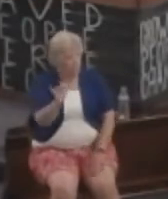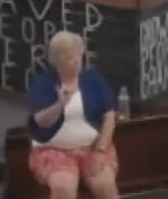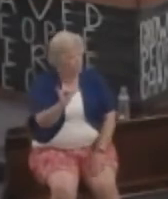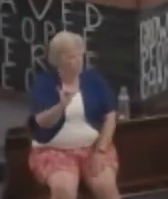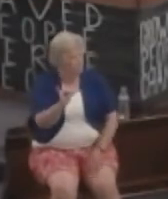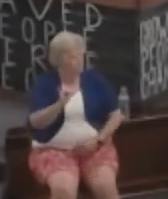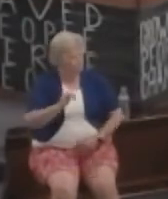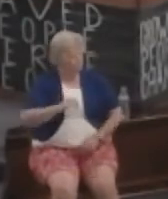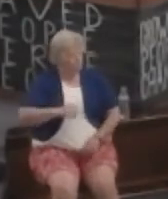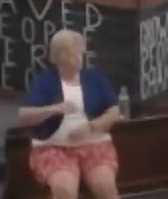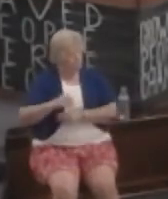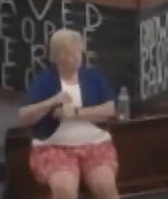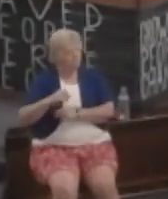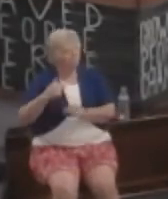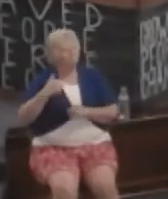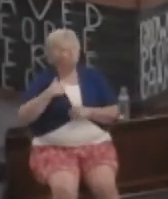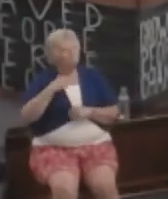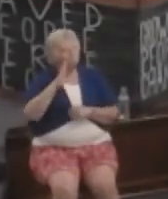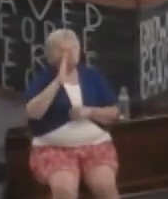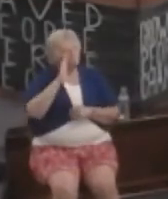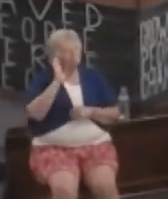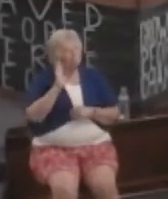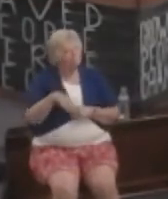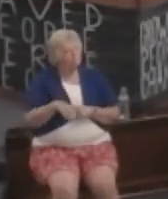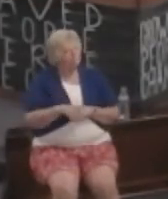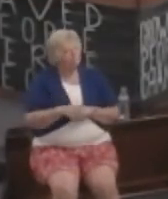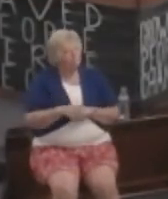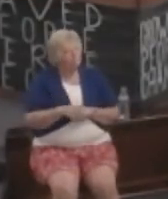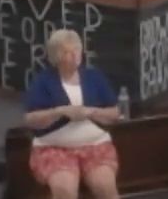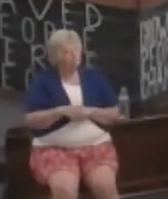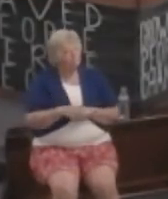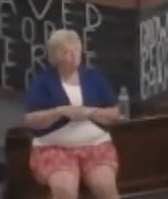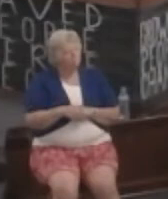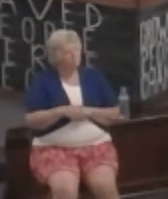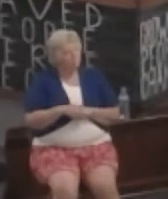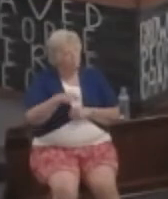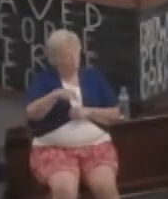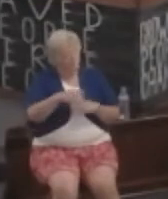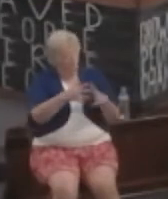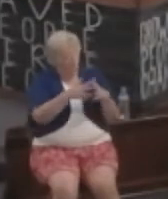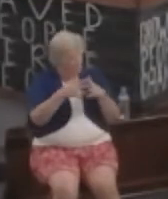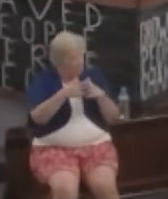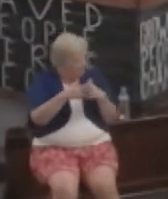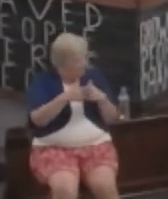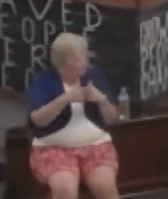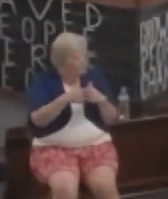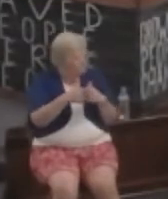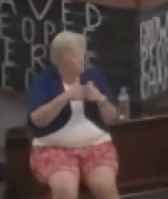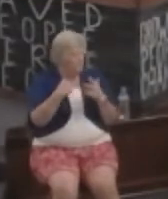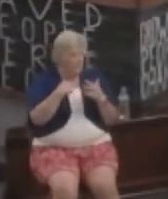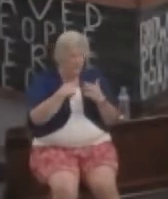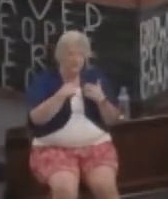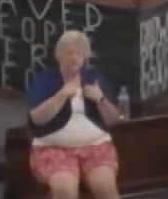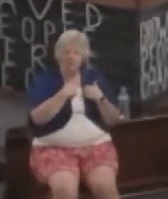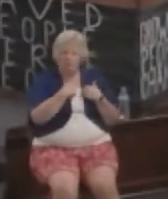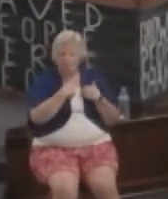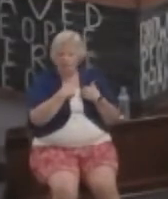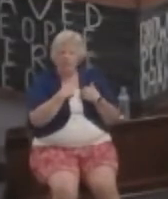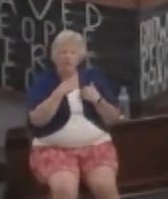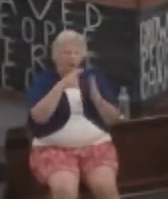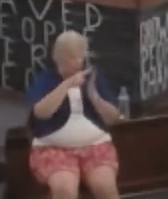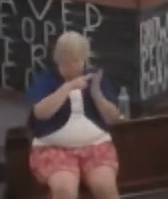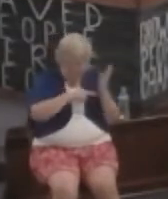Now, I know that a lot of times, especially here in America, we go, I've read the stories about